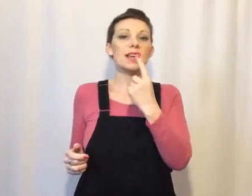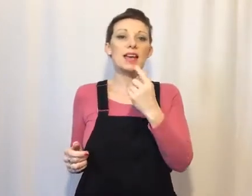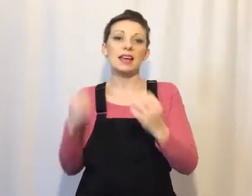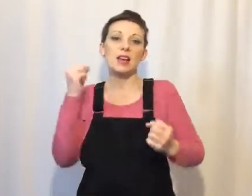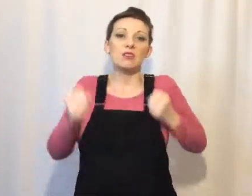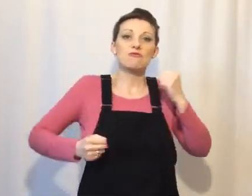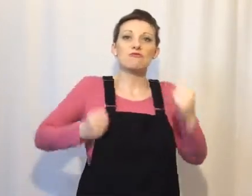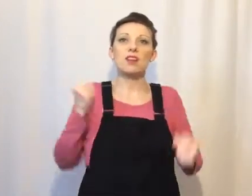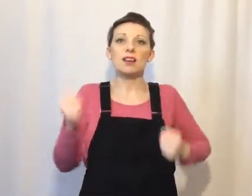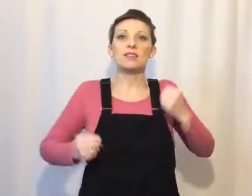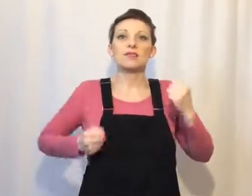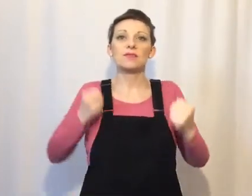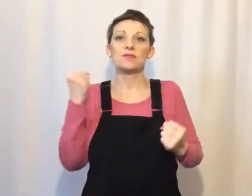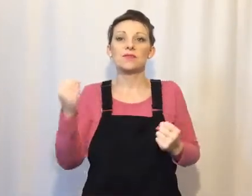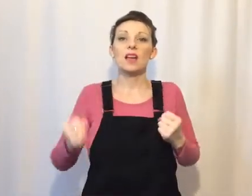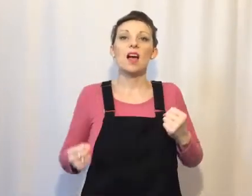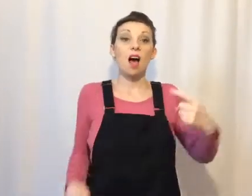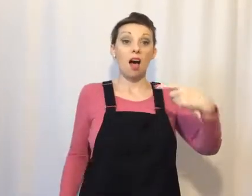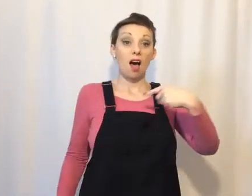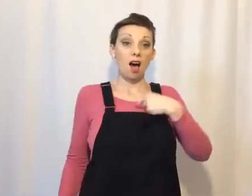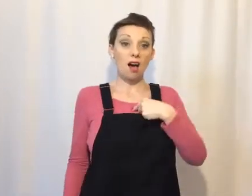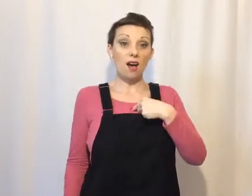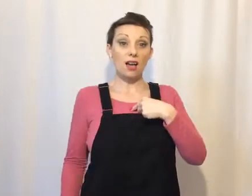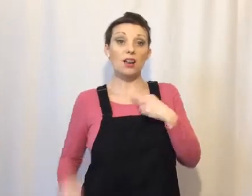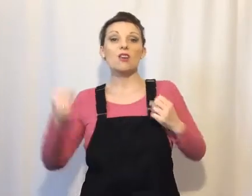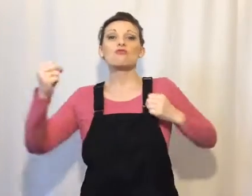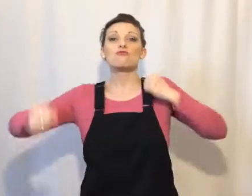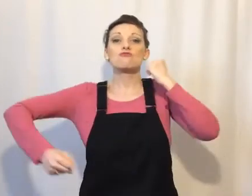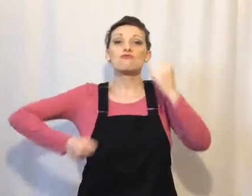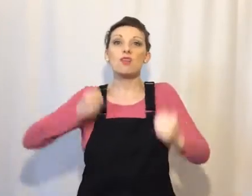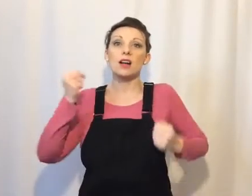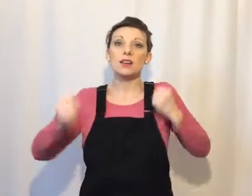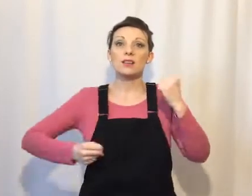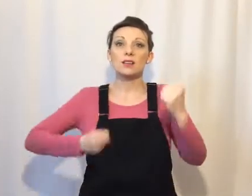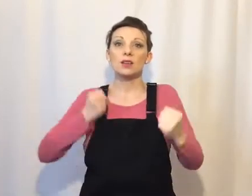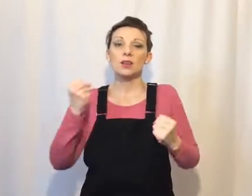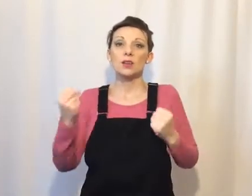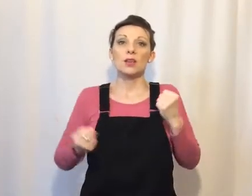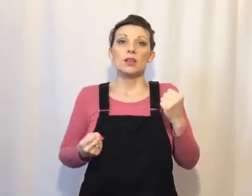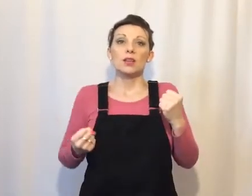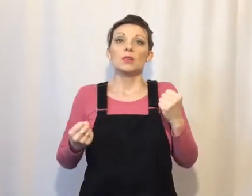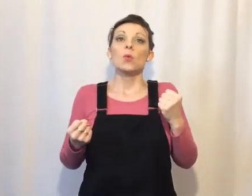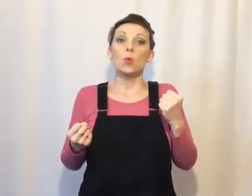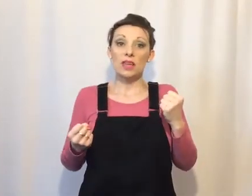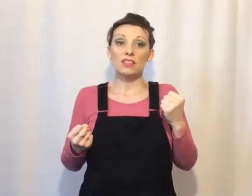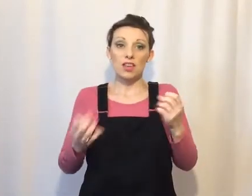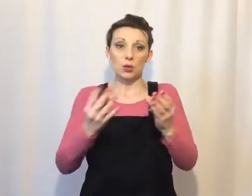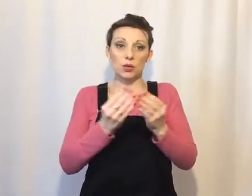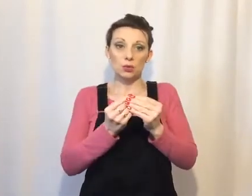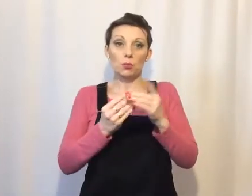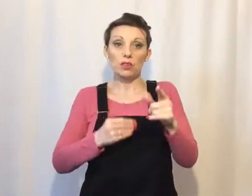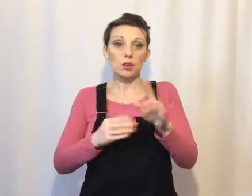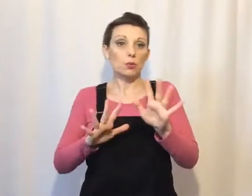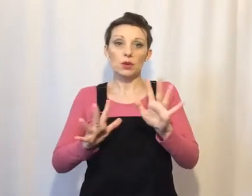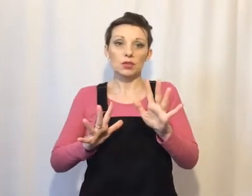say run, I'll run with you, which is with you, but we're not going to sign